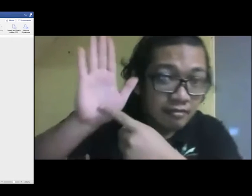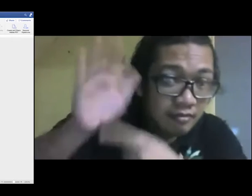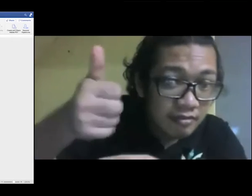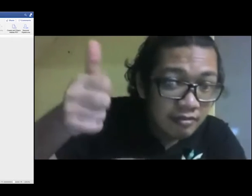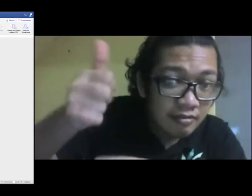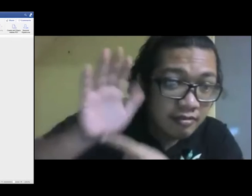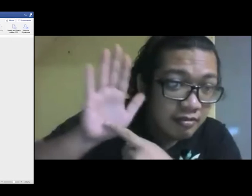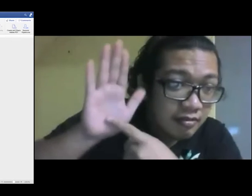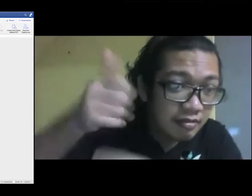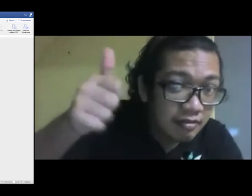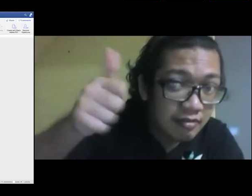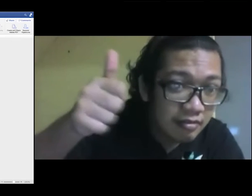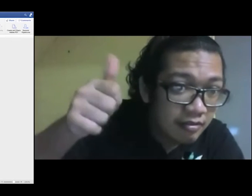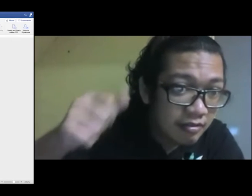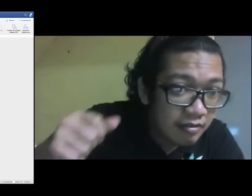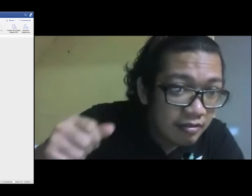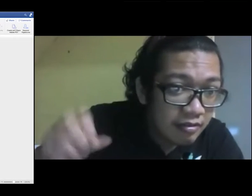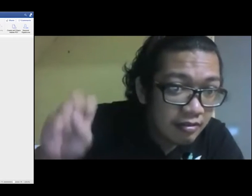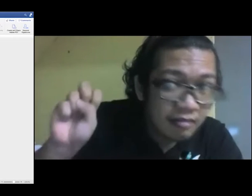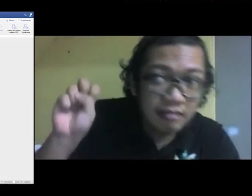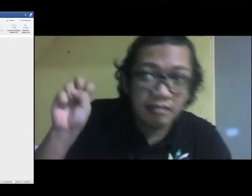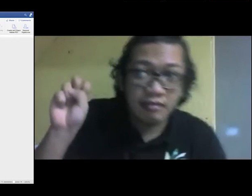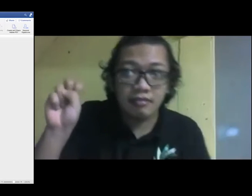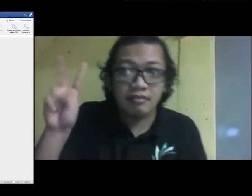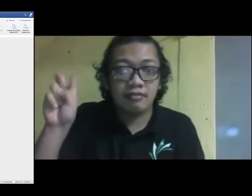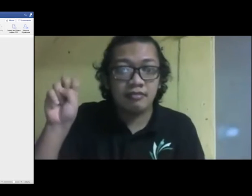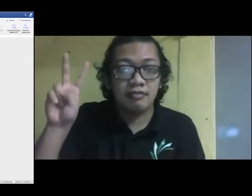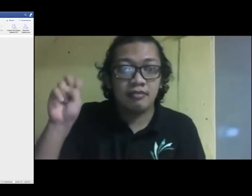here it is. Here it is. Hold on. Example 10,